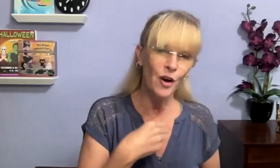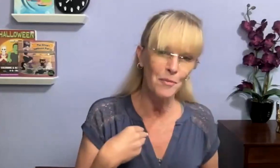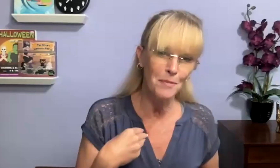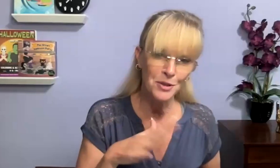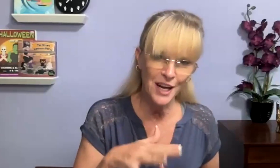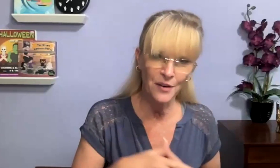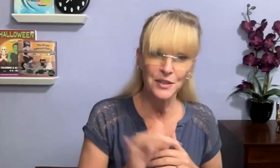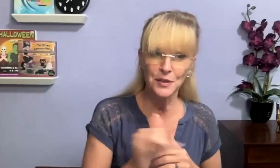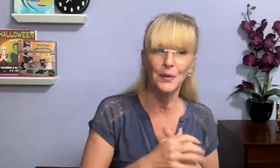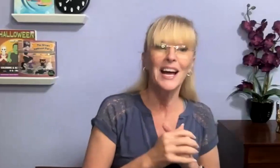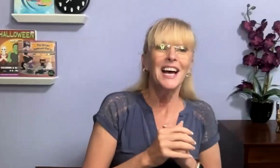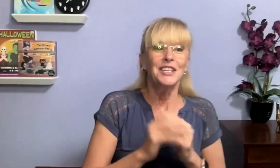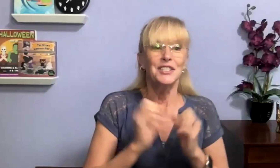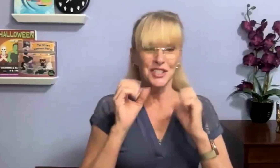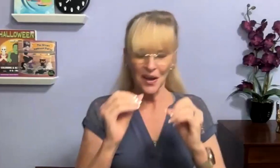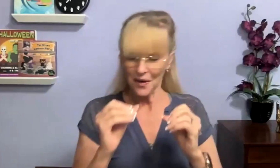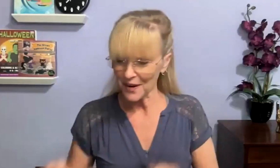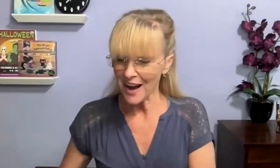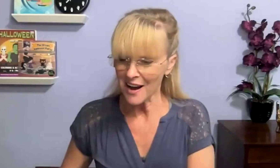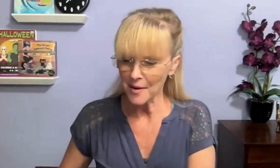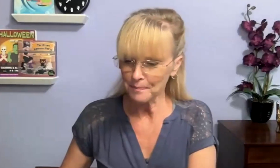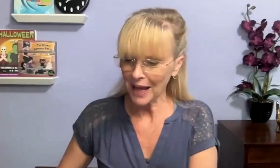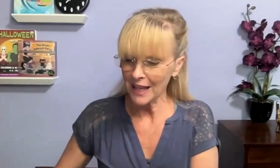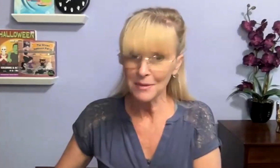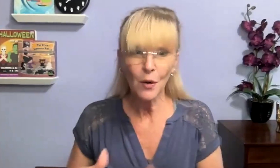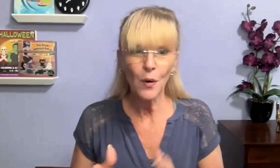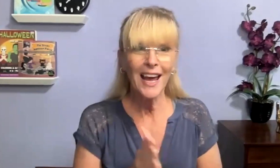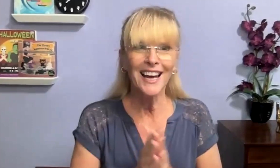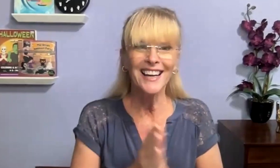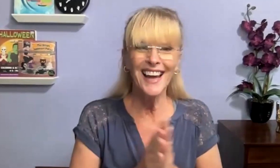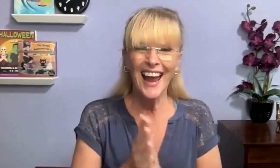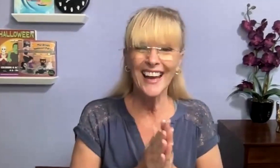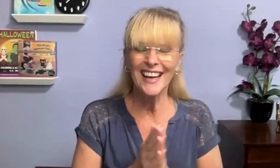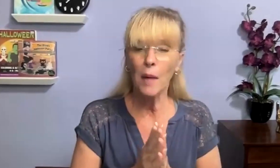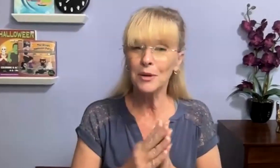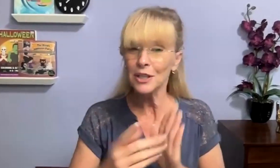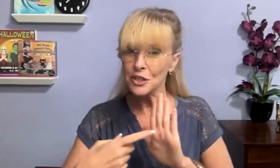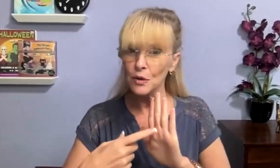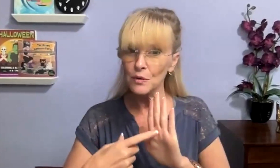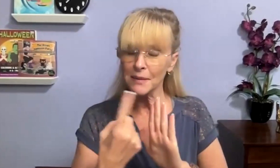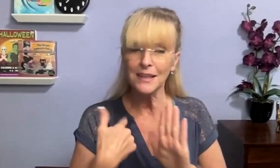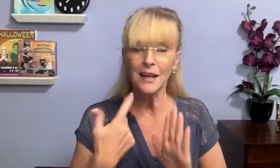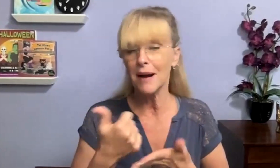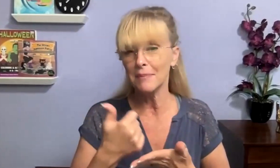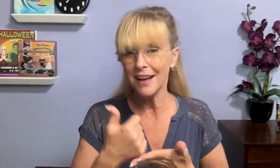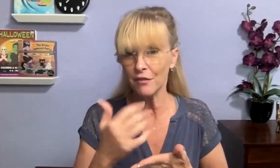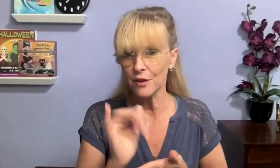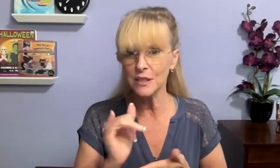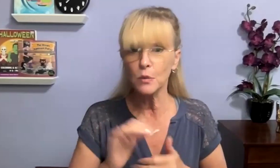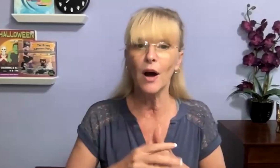our members area too. So let me go ahead and I'm going to show you something that might be helpful as well. I'm going